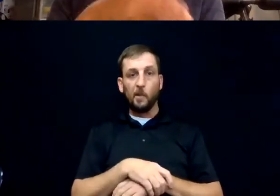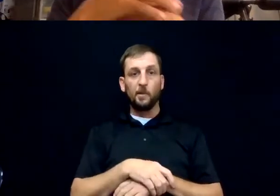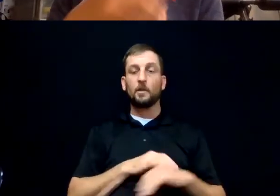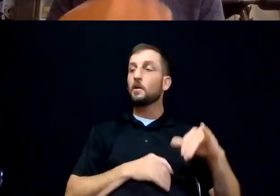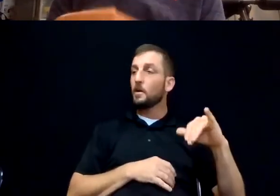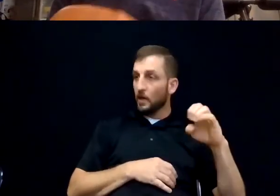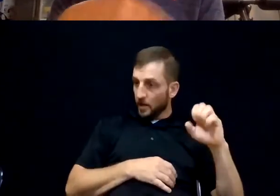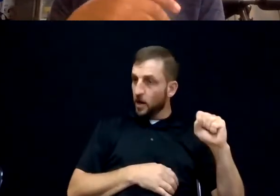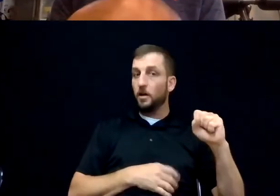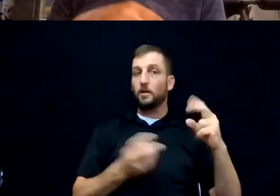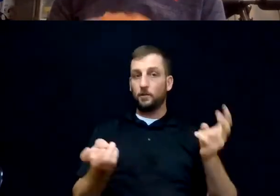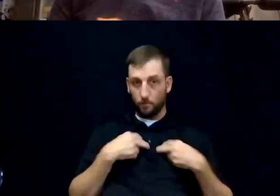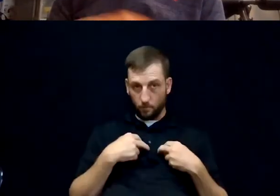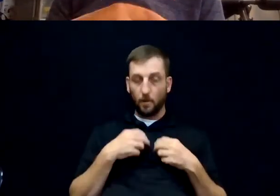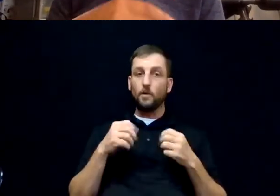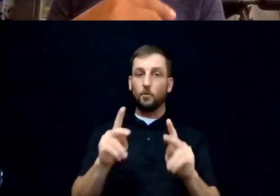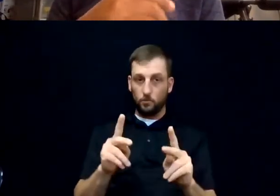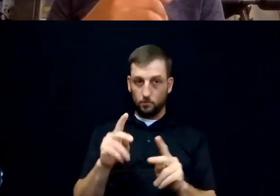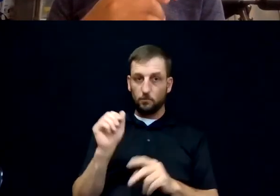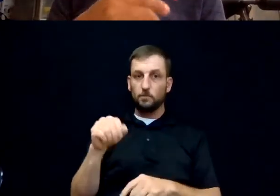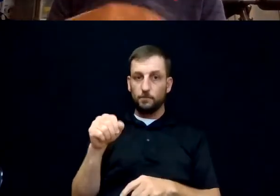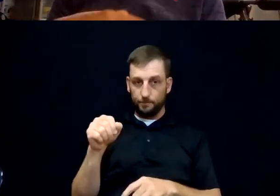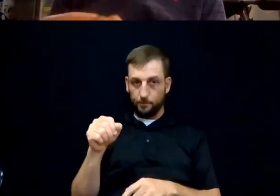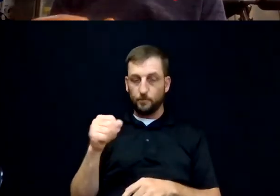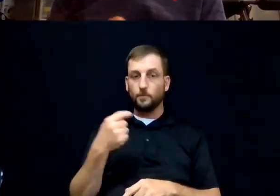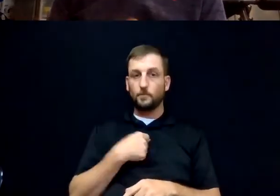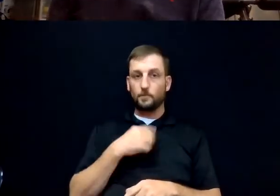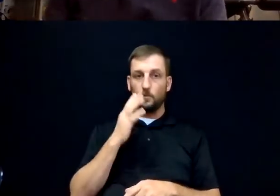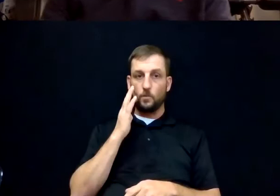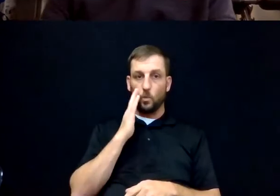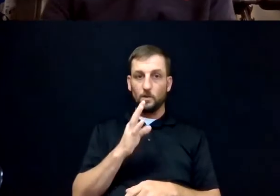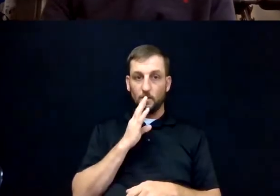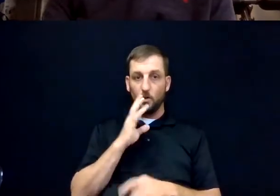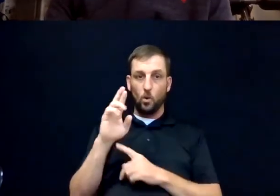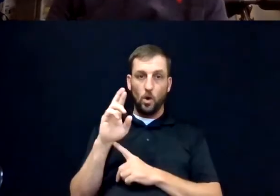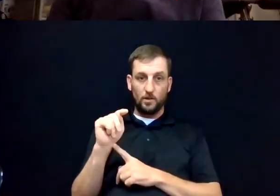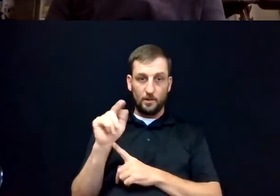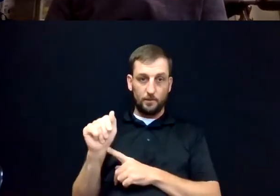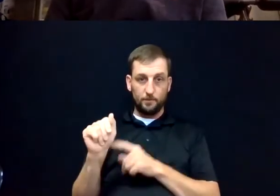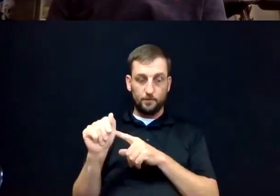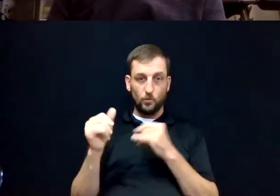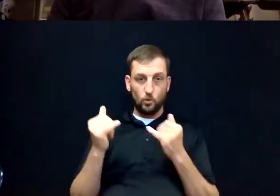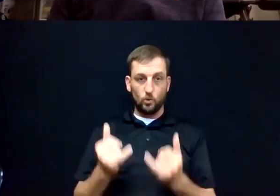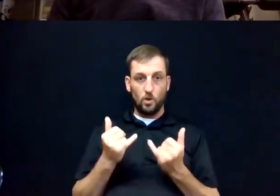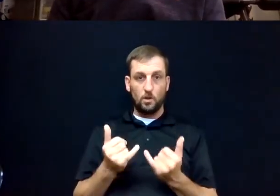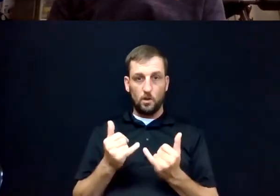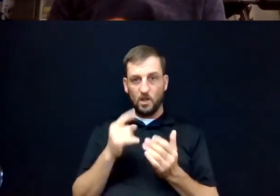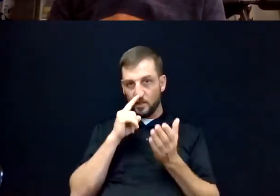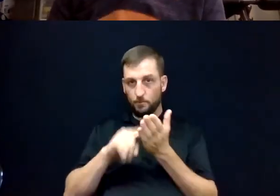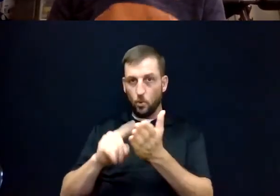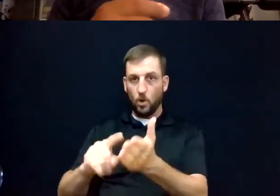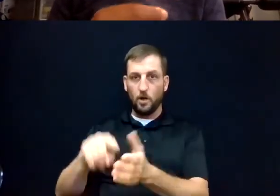Yes, there are opportunities. I will say, RTA is currently exploring